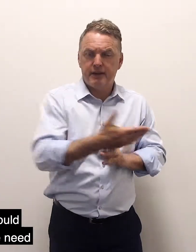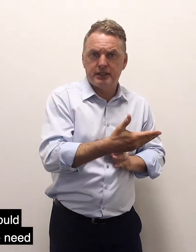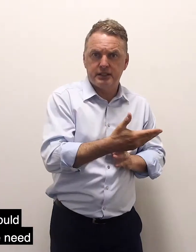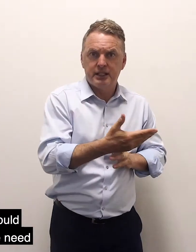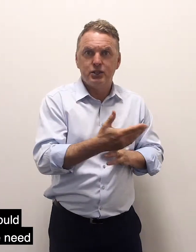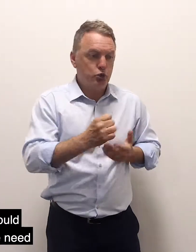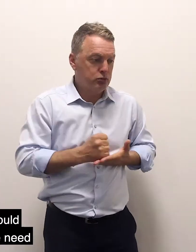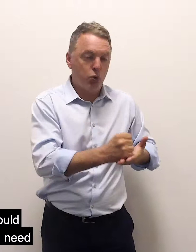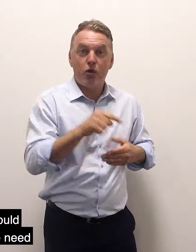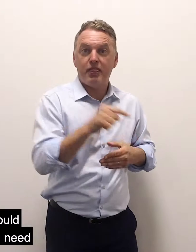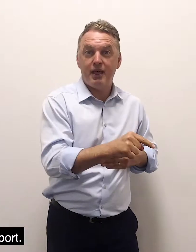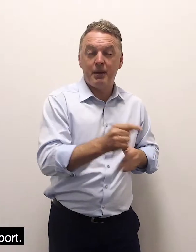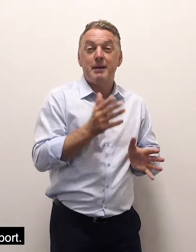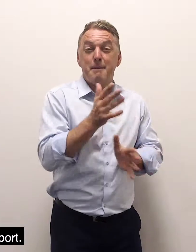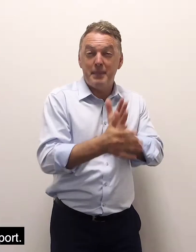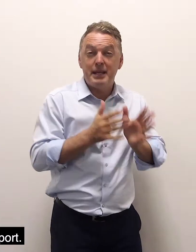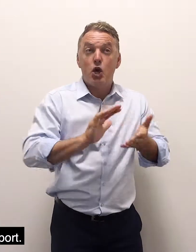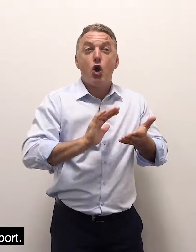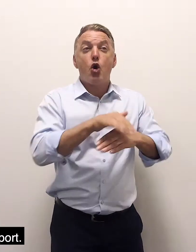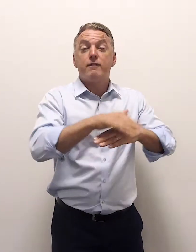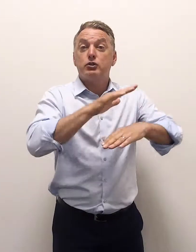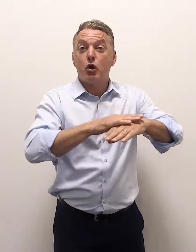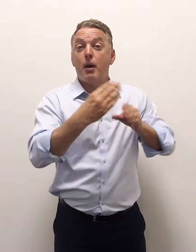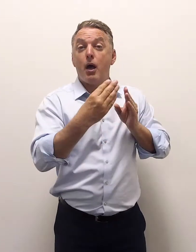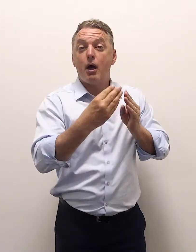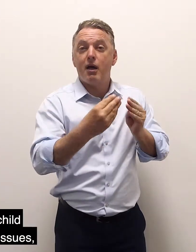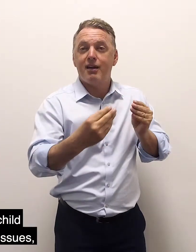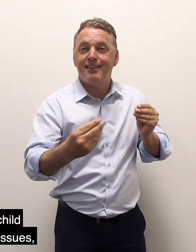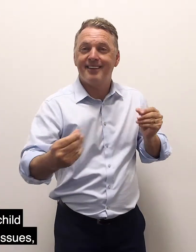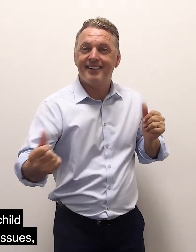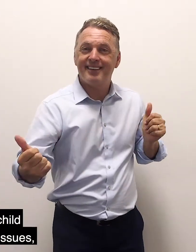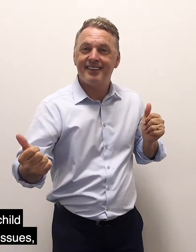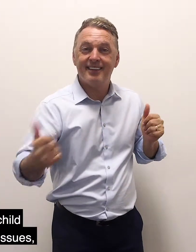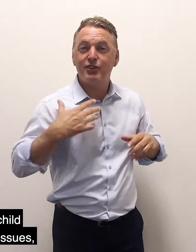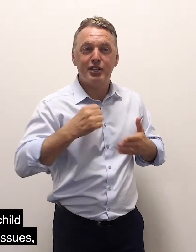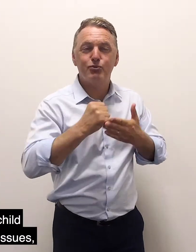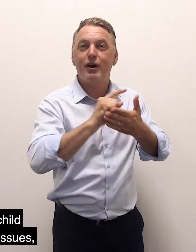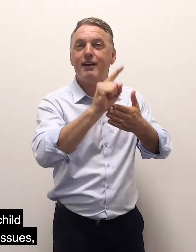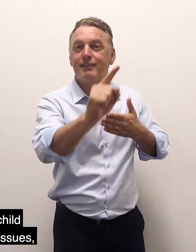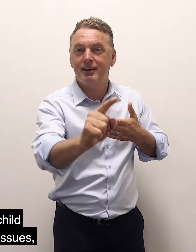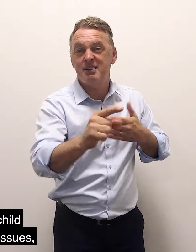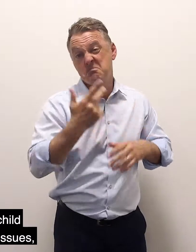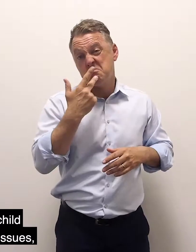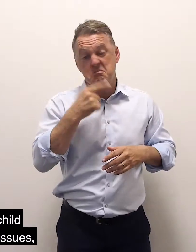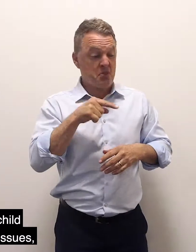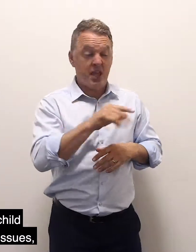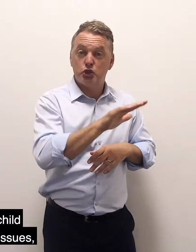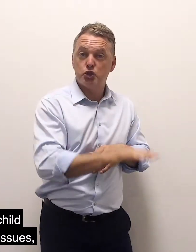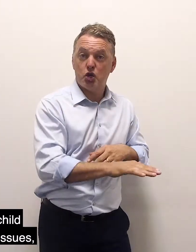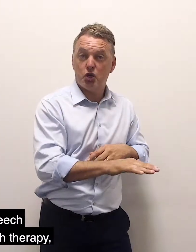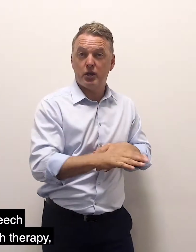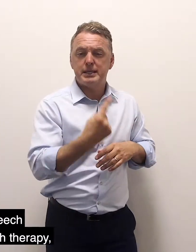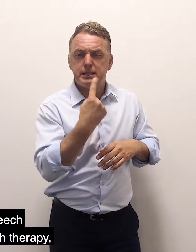would reduce their future need for disability support. So imagine if a child had some